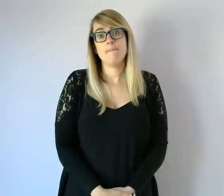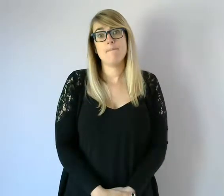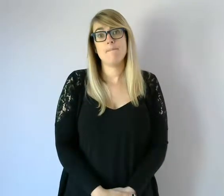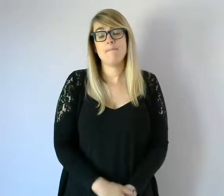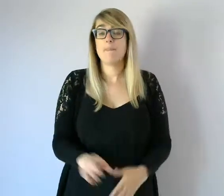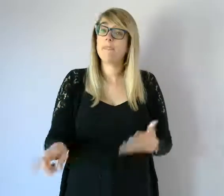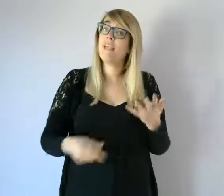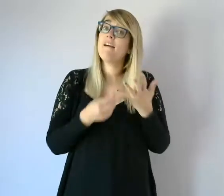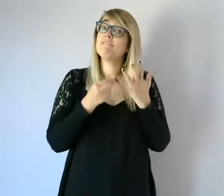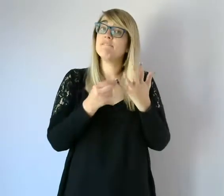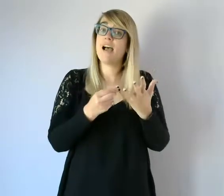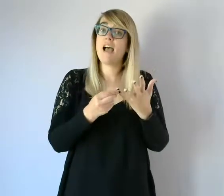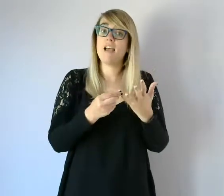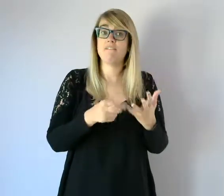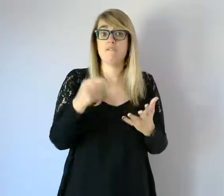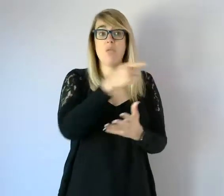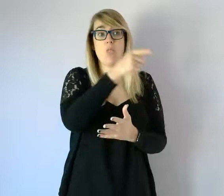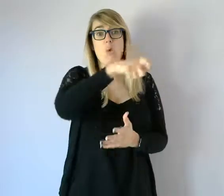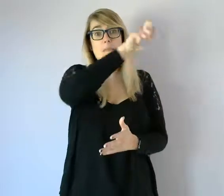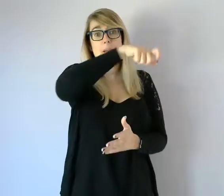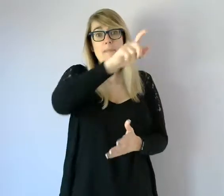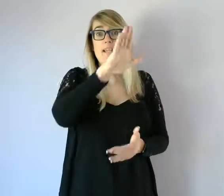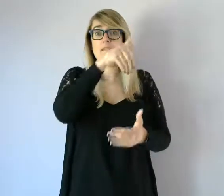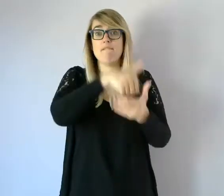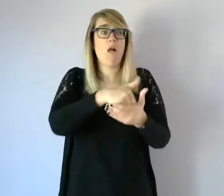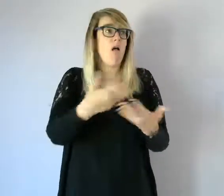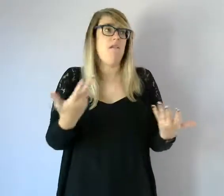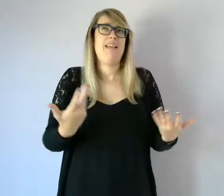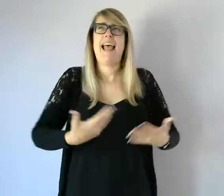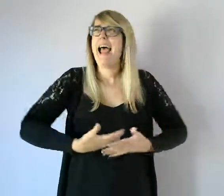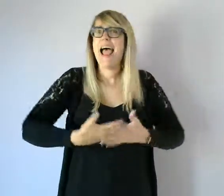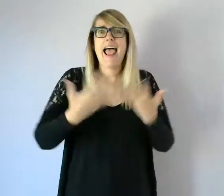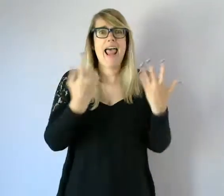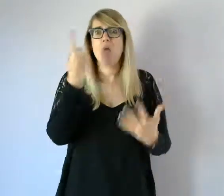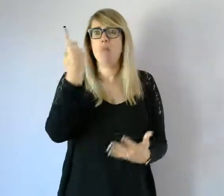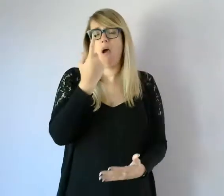5. People involved. Anyone can be an abuser.